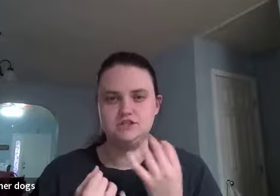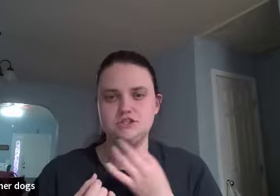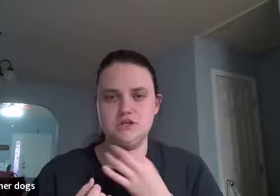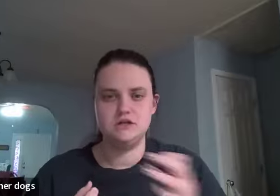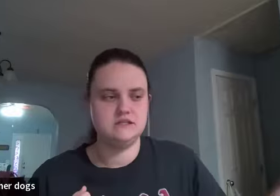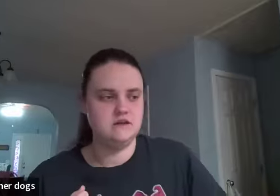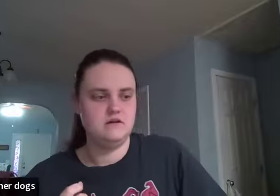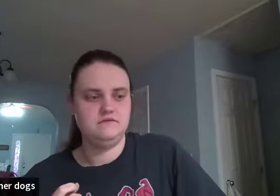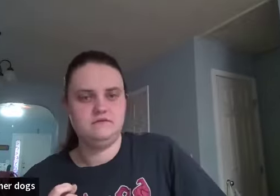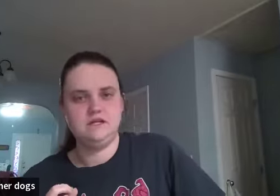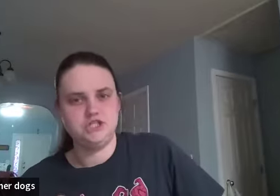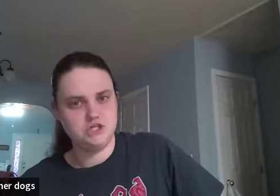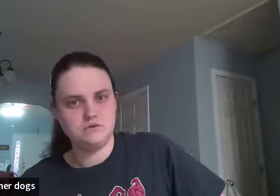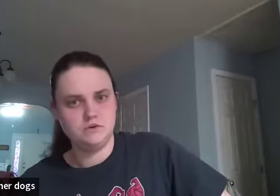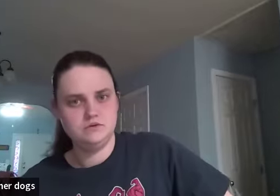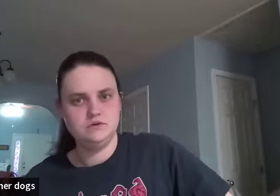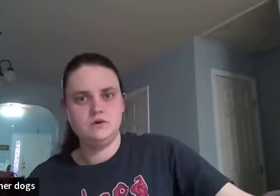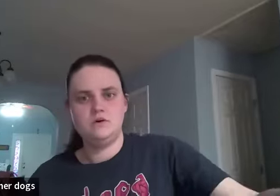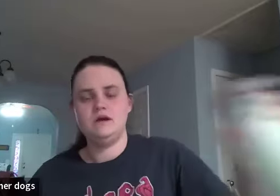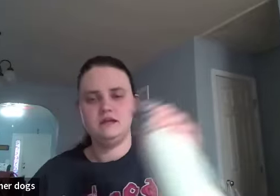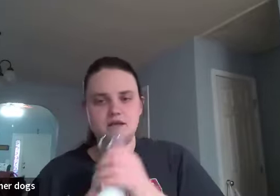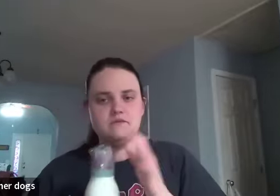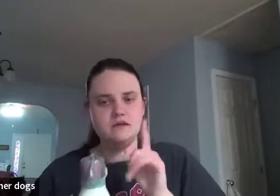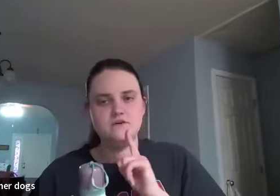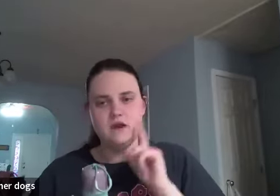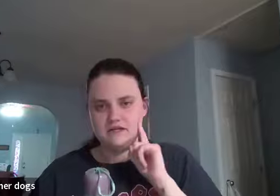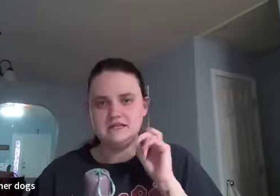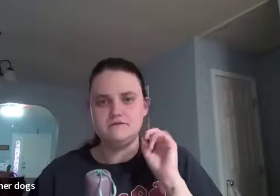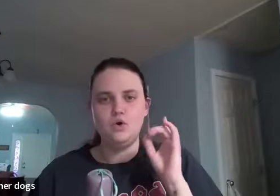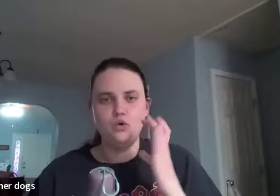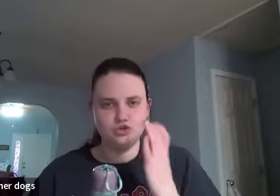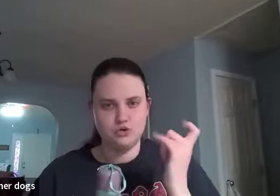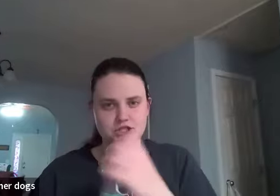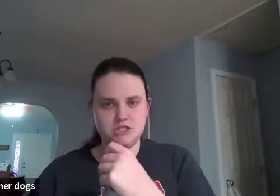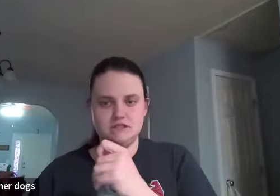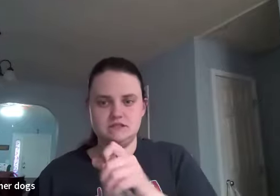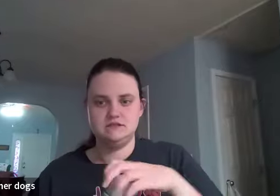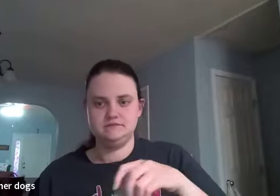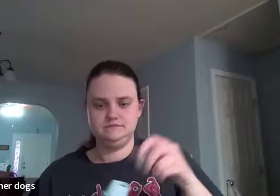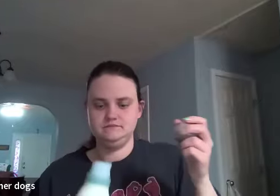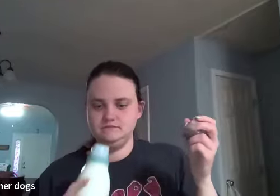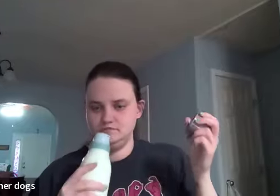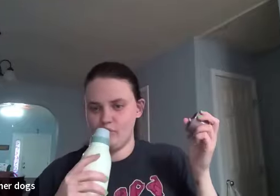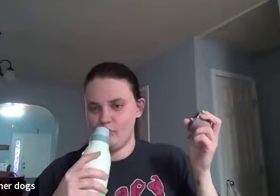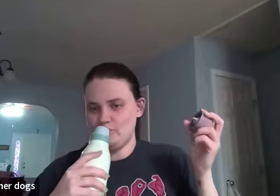you're just curious of in general? And it can even be if you have any deaf culture questions.